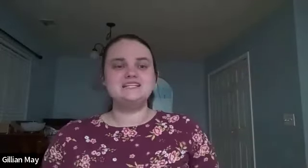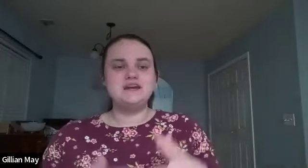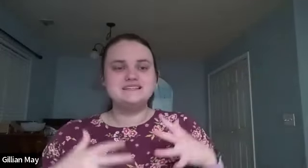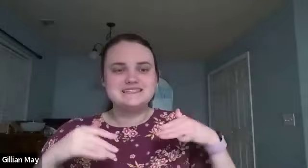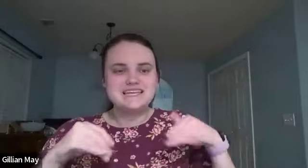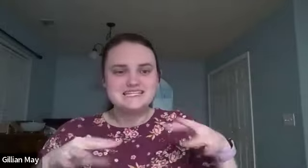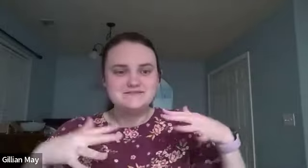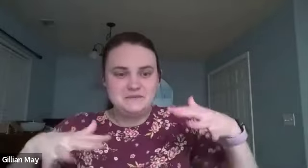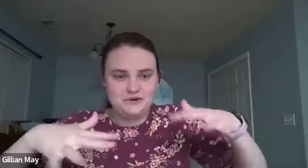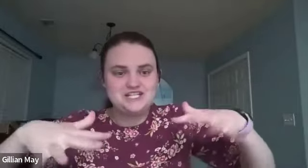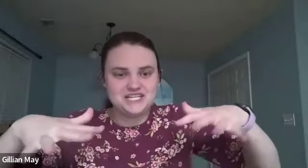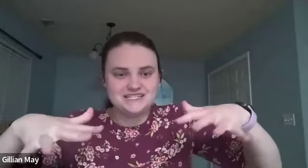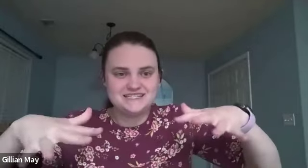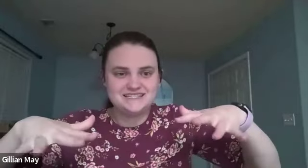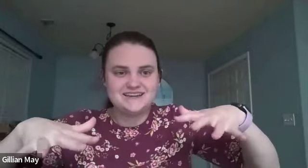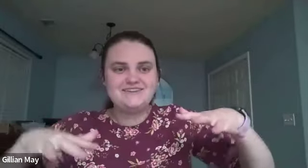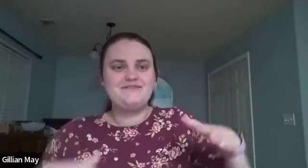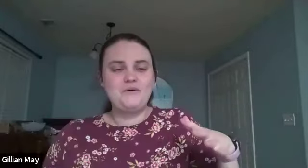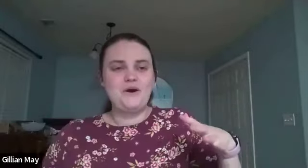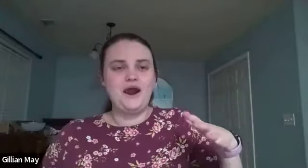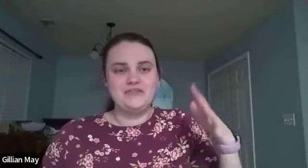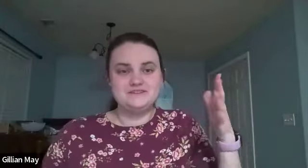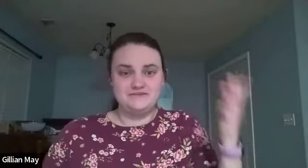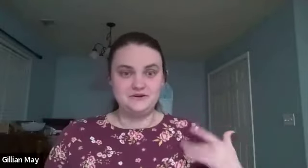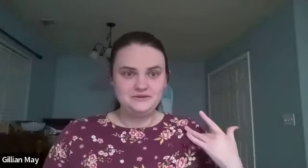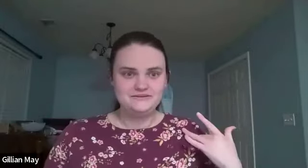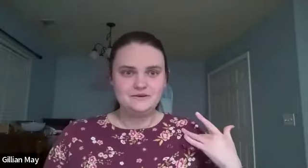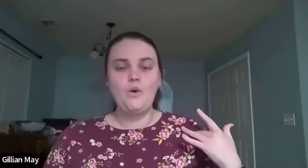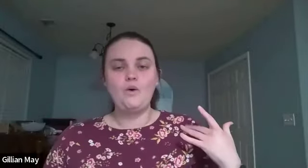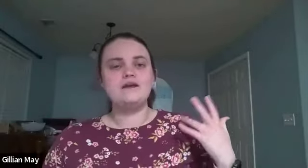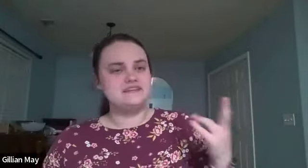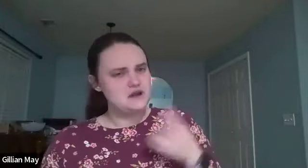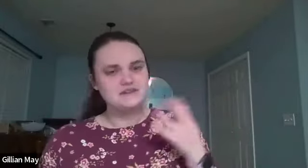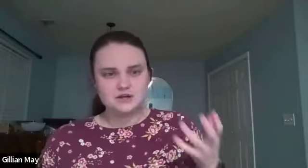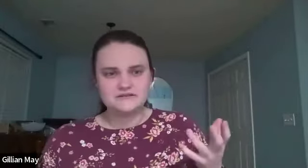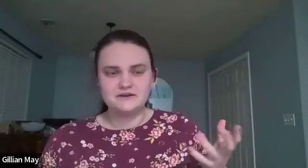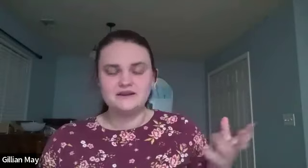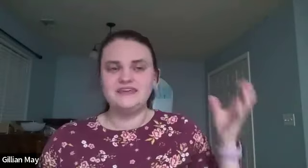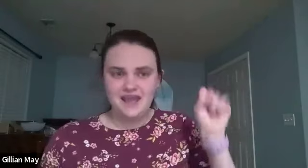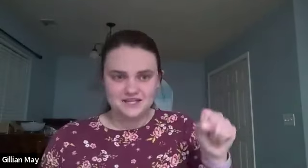it's because it sends vibrations for them to feel, or if they do have a little bit of hearing, they can catch